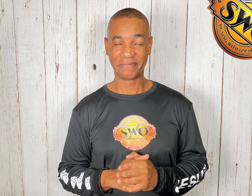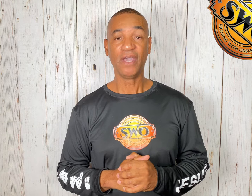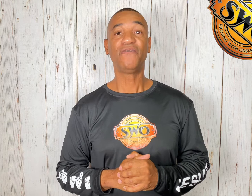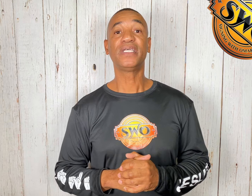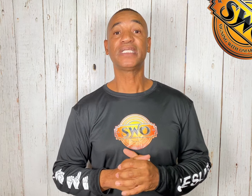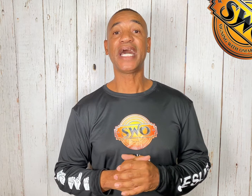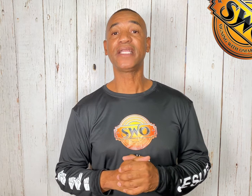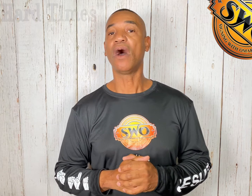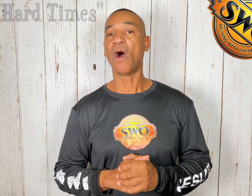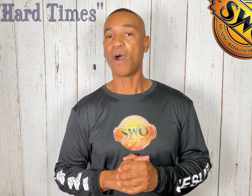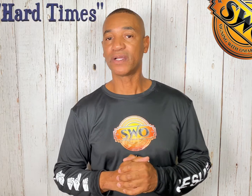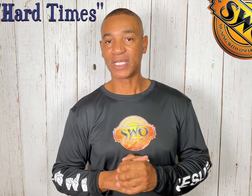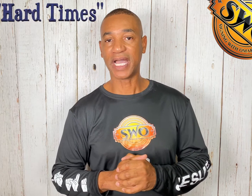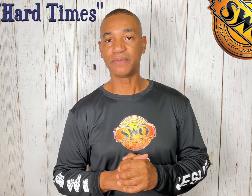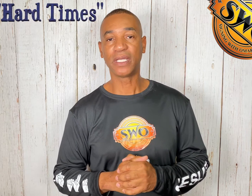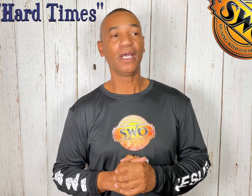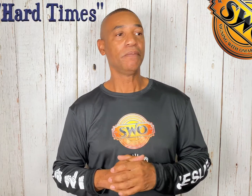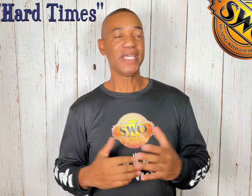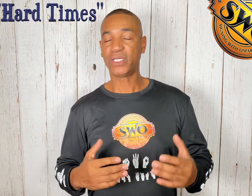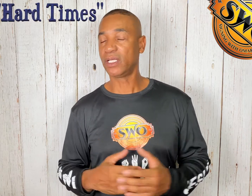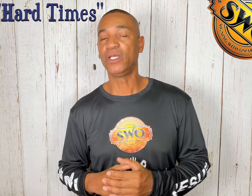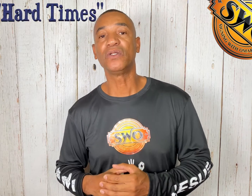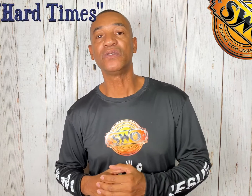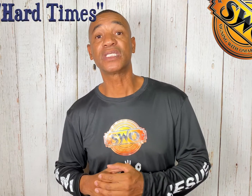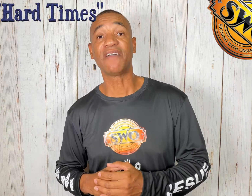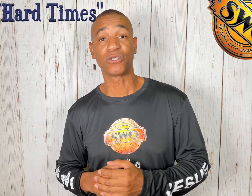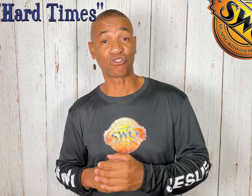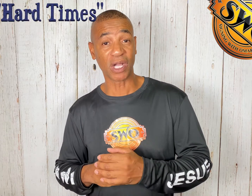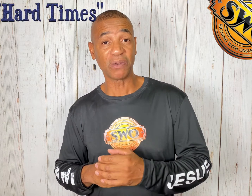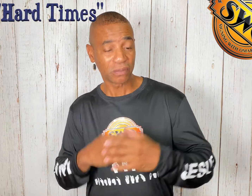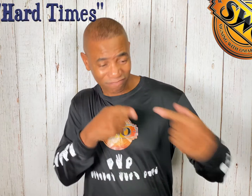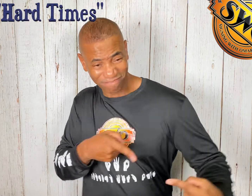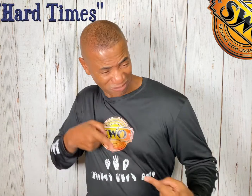For the sign hard times, basically you can do the sign for struggle.